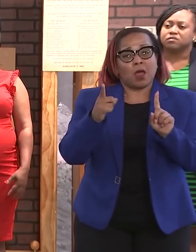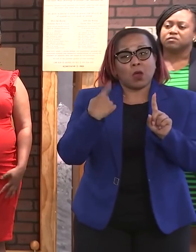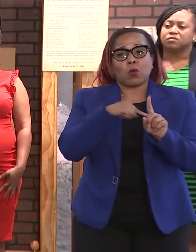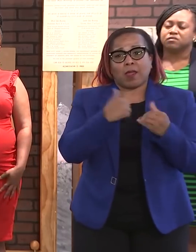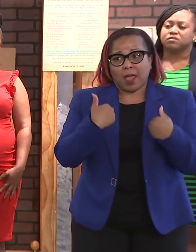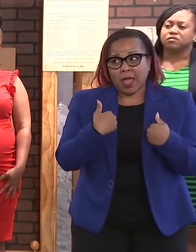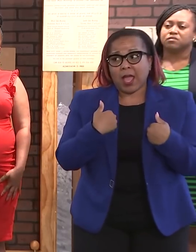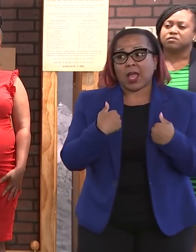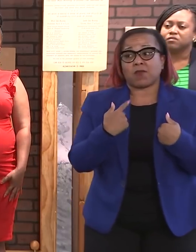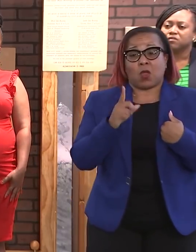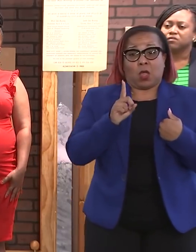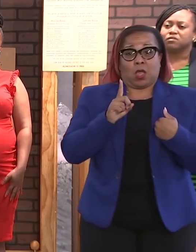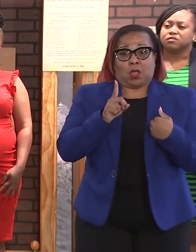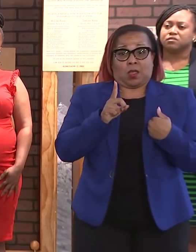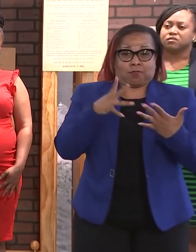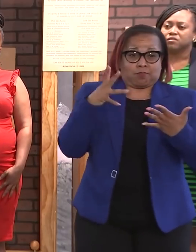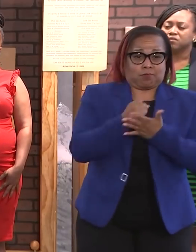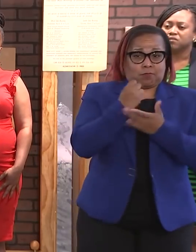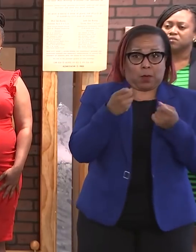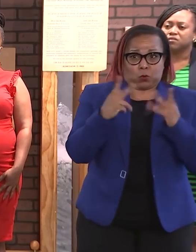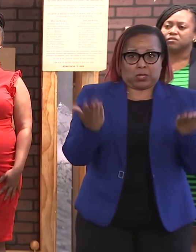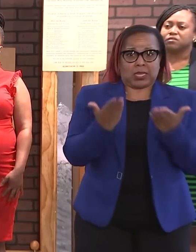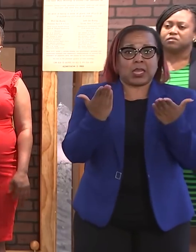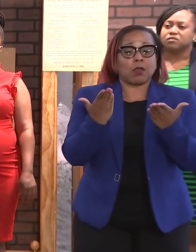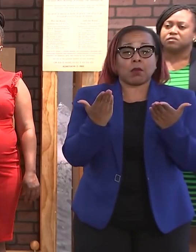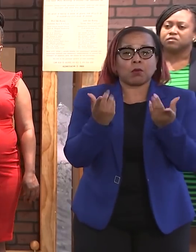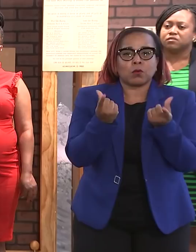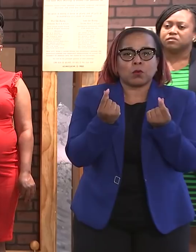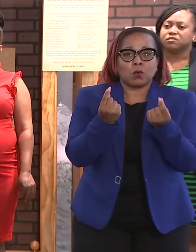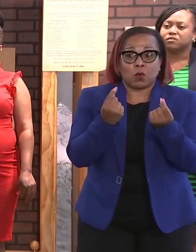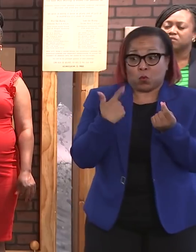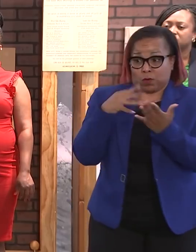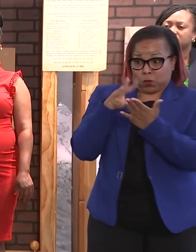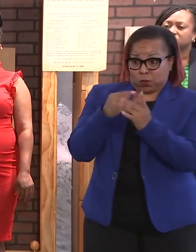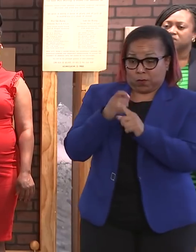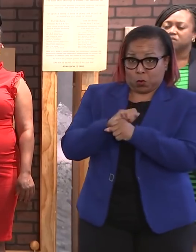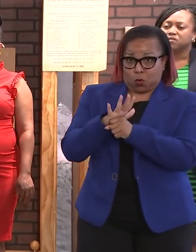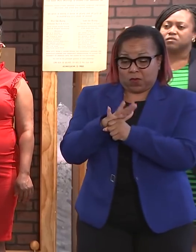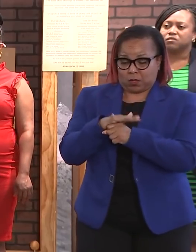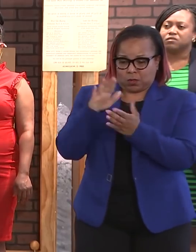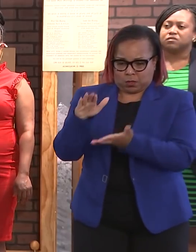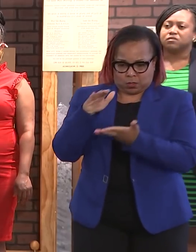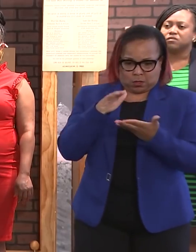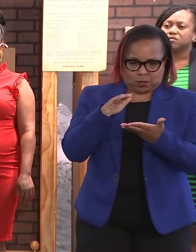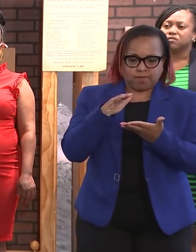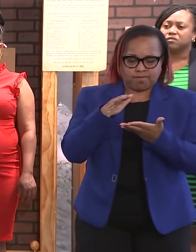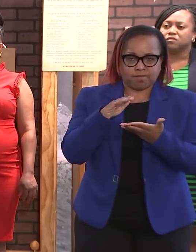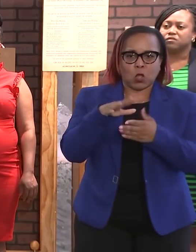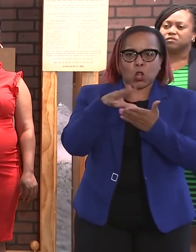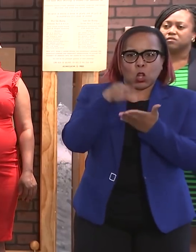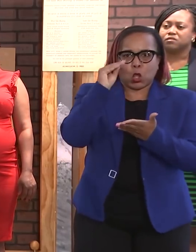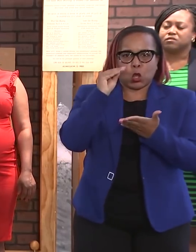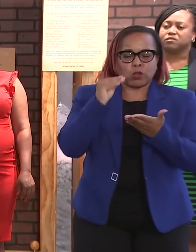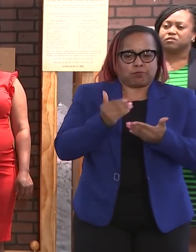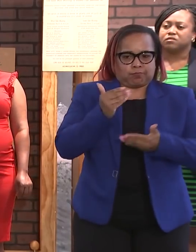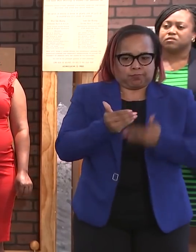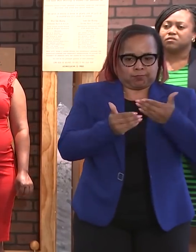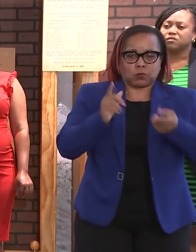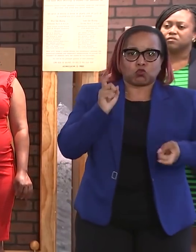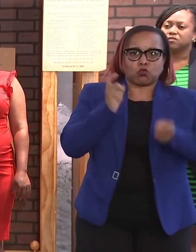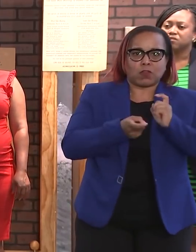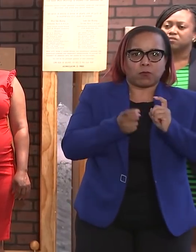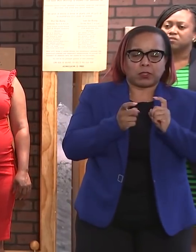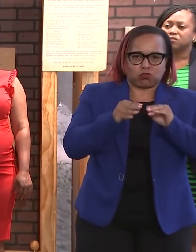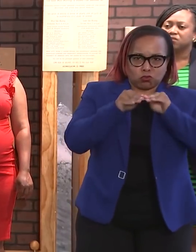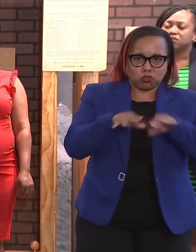a one-in-a-generation opportunity here to take what we have learned from COVID forward to a point of